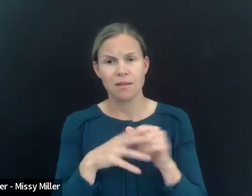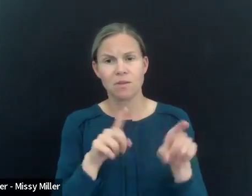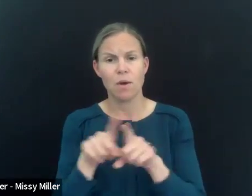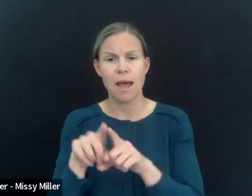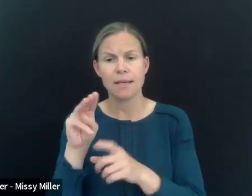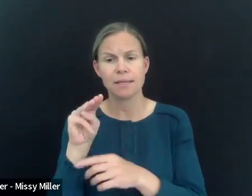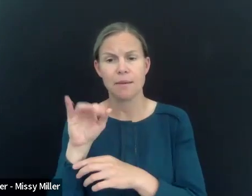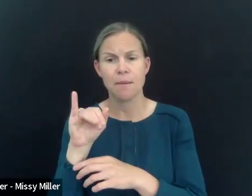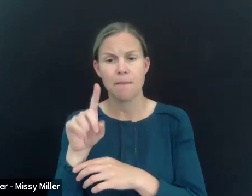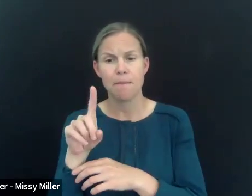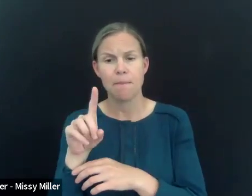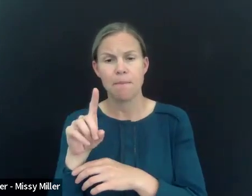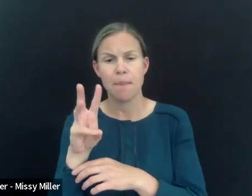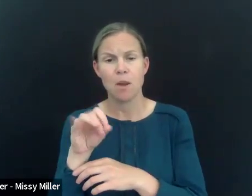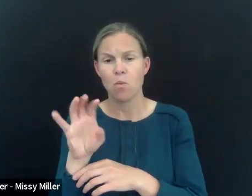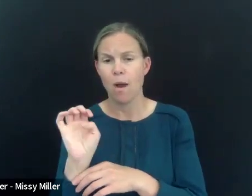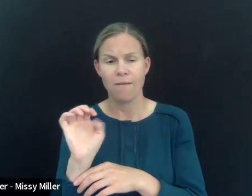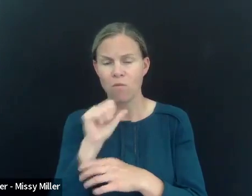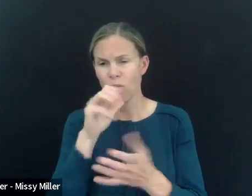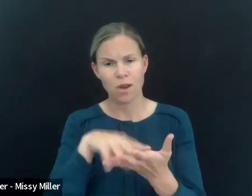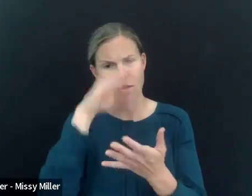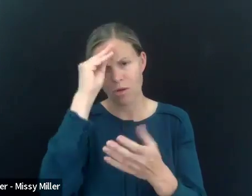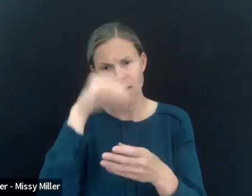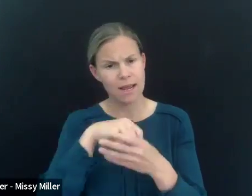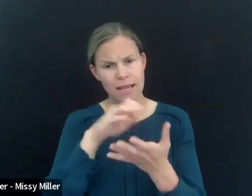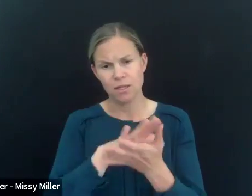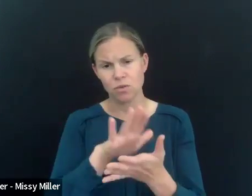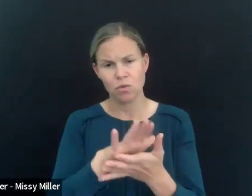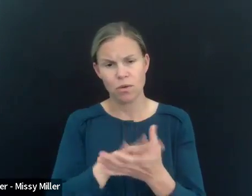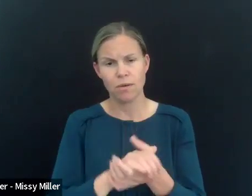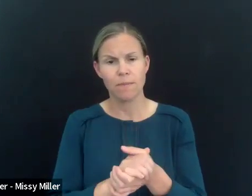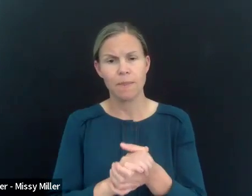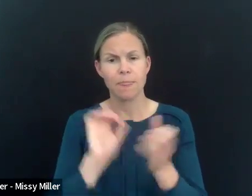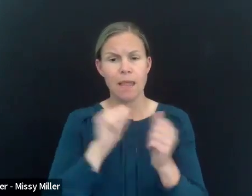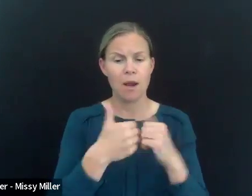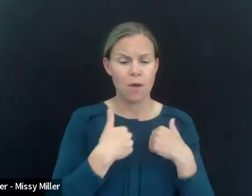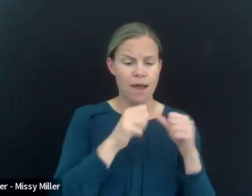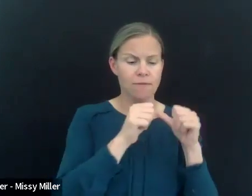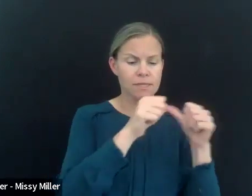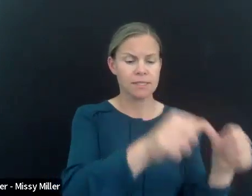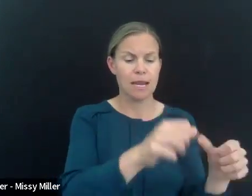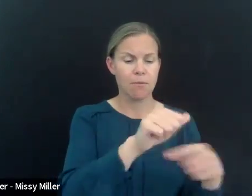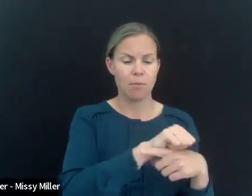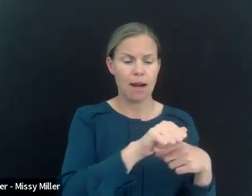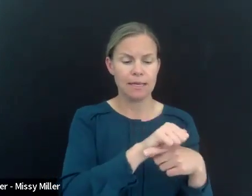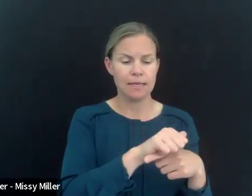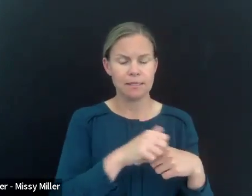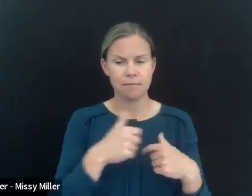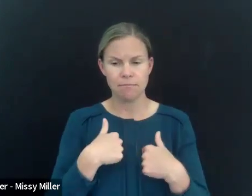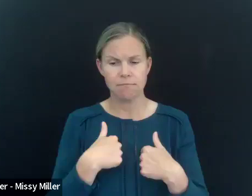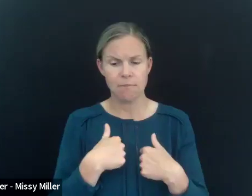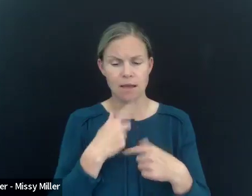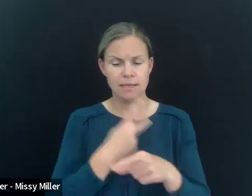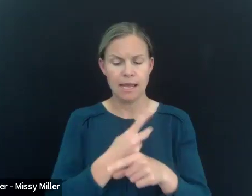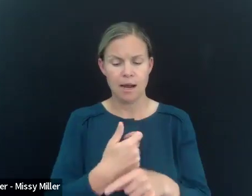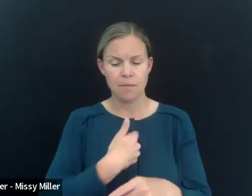learn it, definitely don't learn it in school, right? How do I have a sustainable practice? How do I take care of myself so I'm not burnt out? How do I set hours?